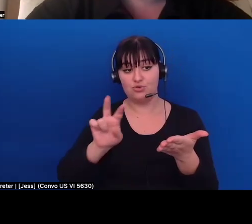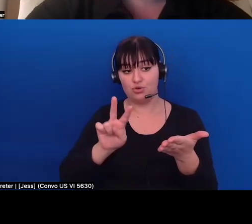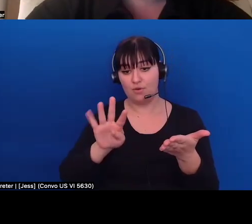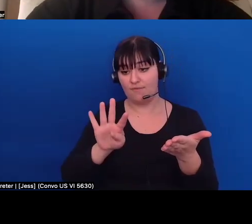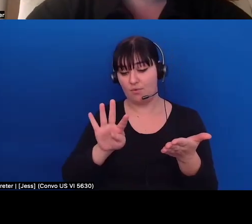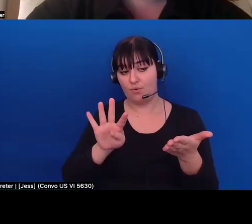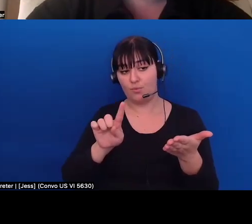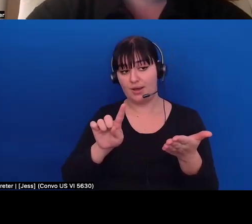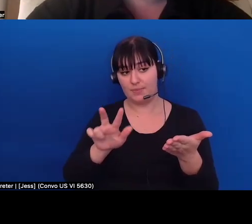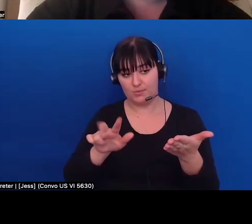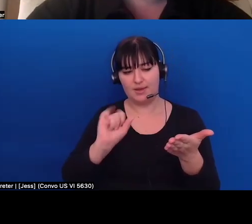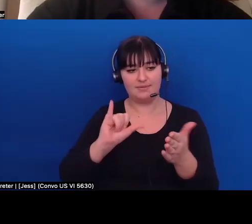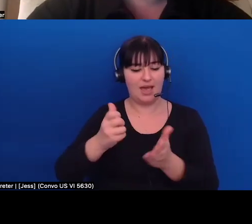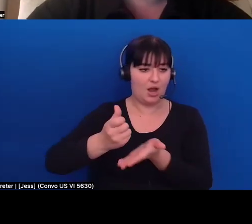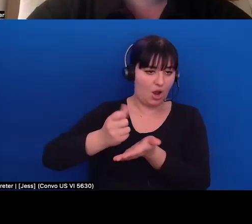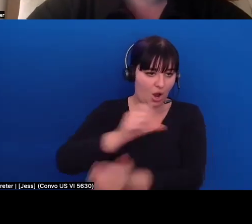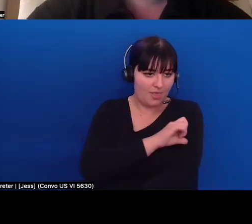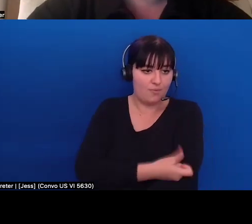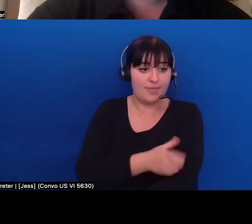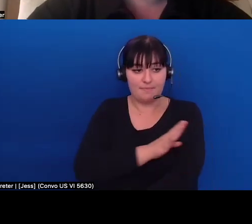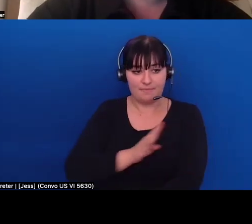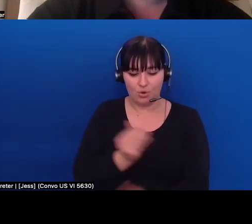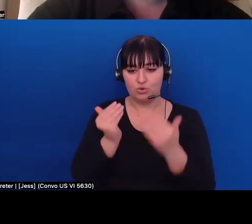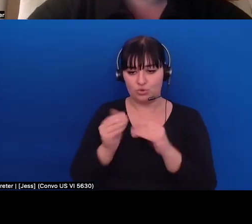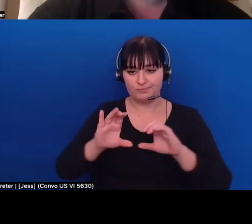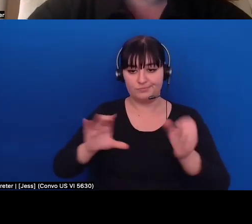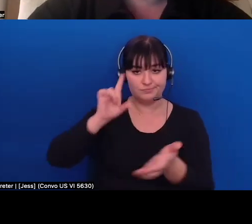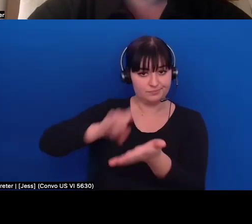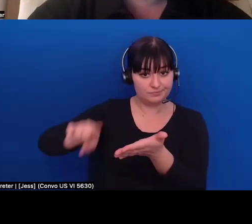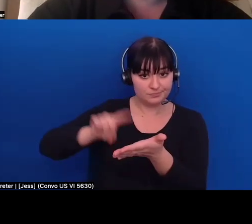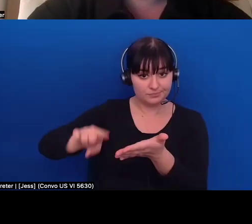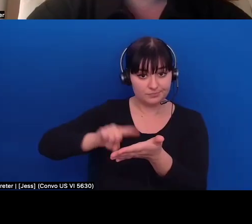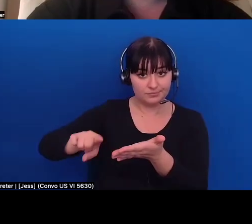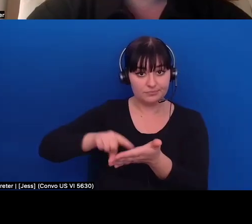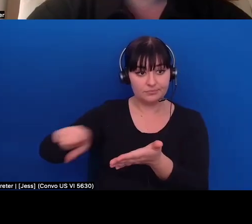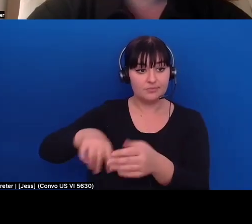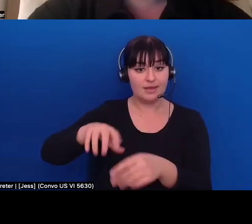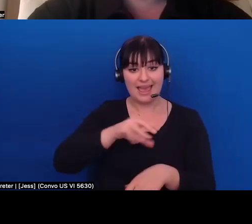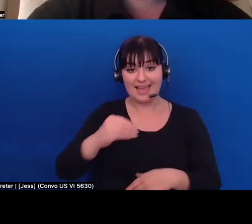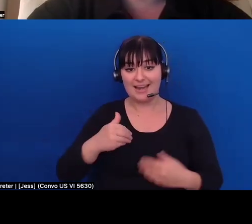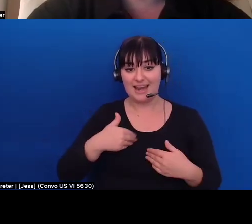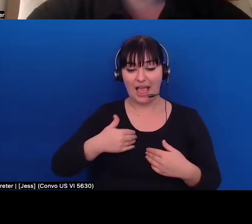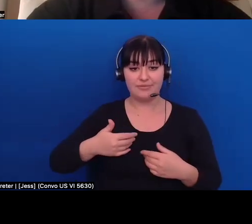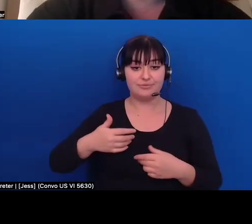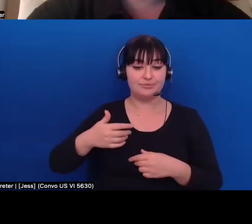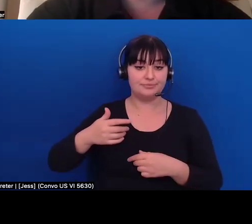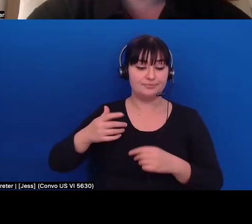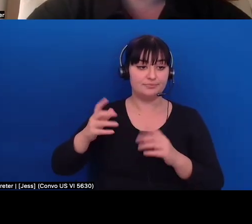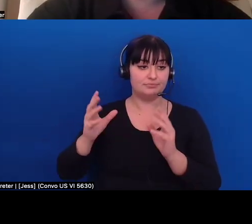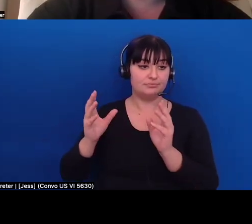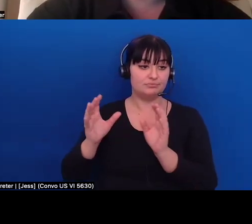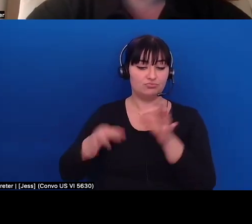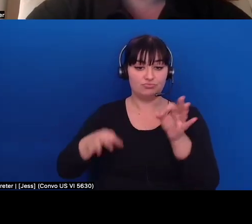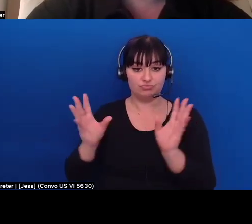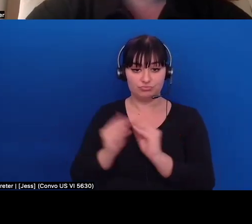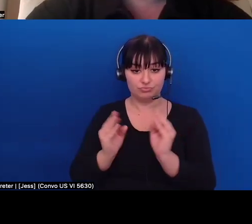9-2413, authorizes the board to conduct investigations and to hold hearings in consultation with